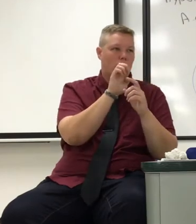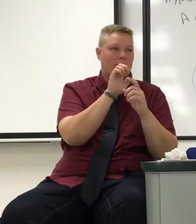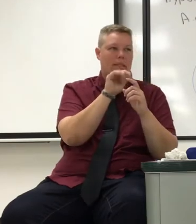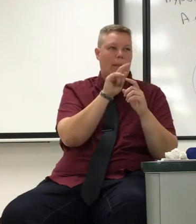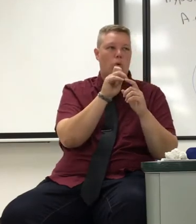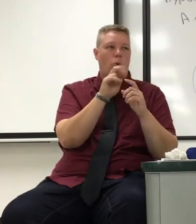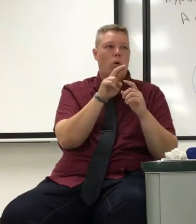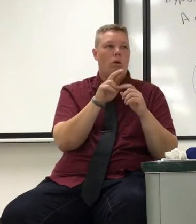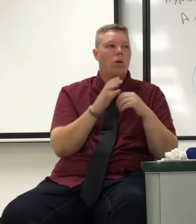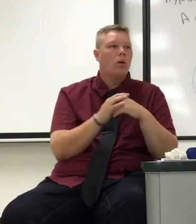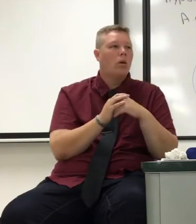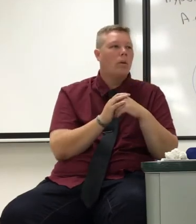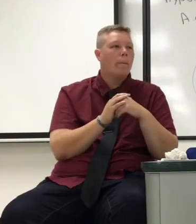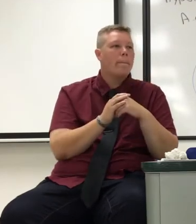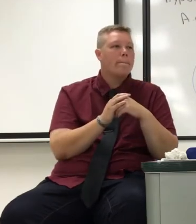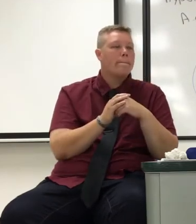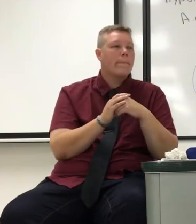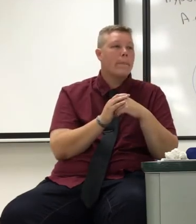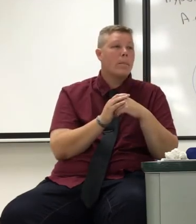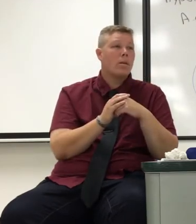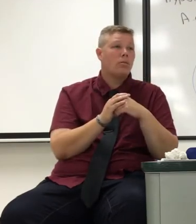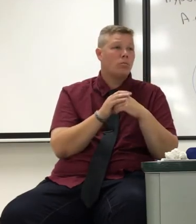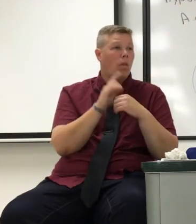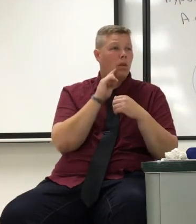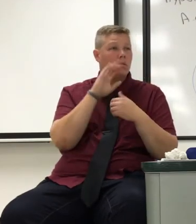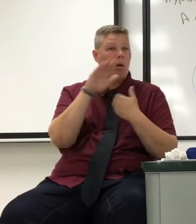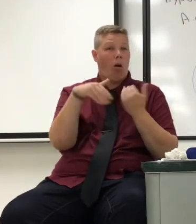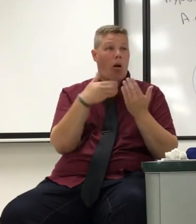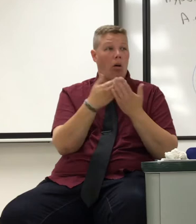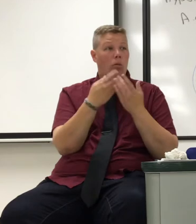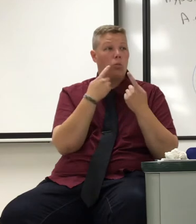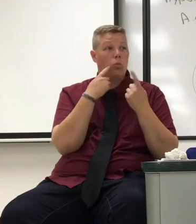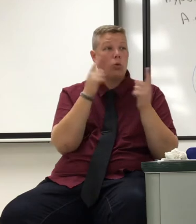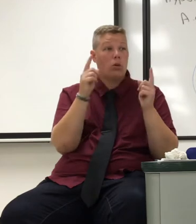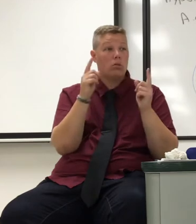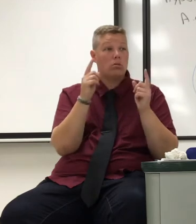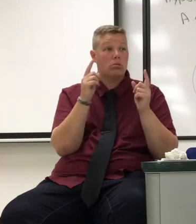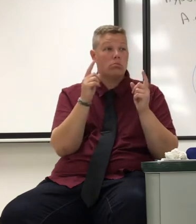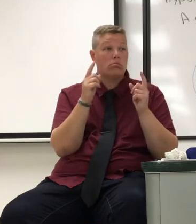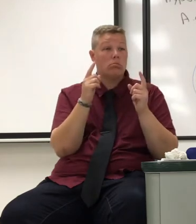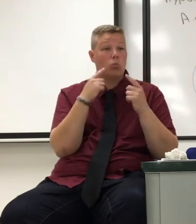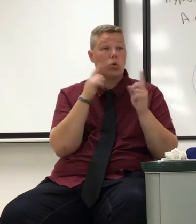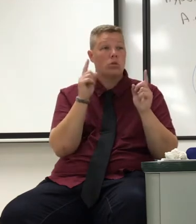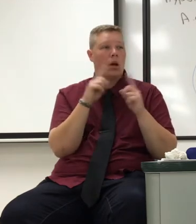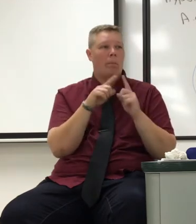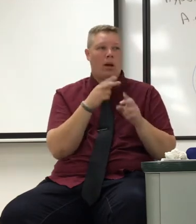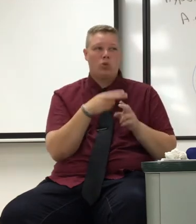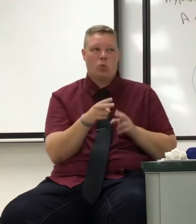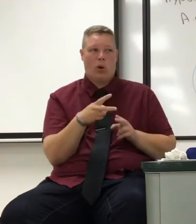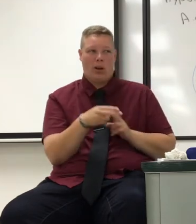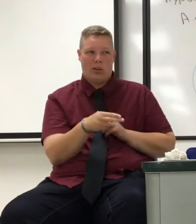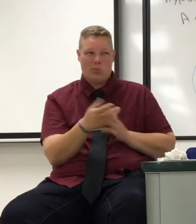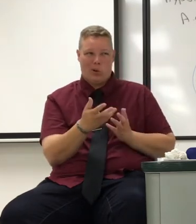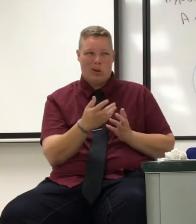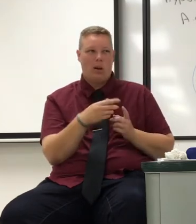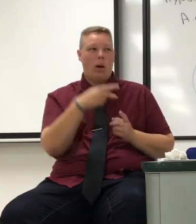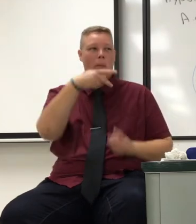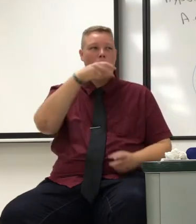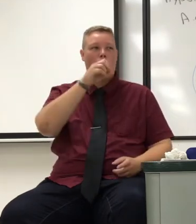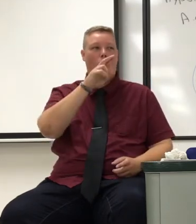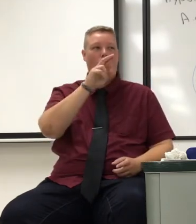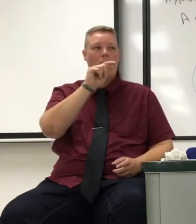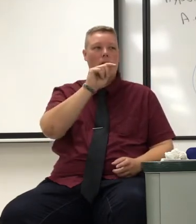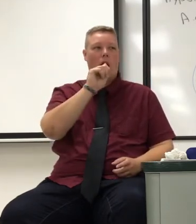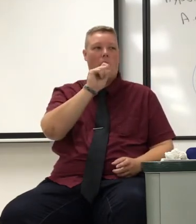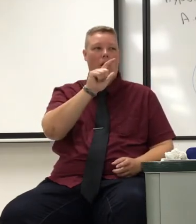Right? So that's how it normally works, and it works very well. However, this is a shortcut, this portal system. So wouldn't it be